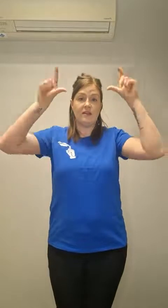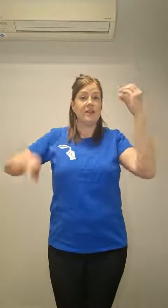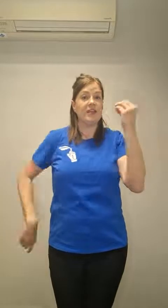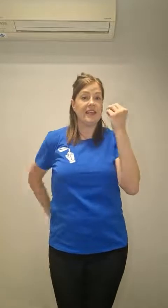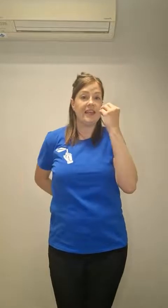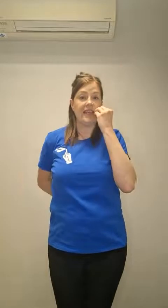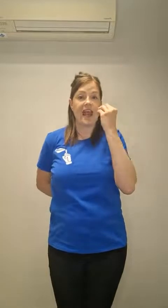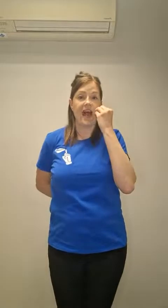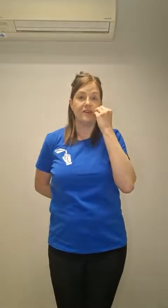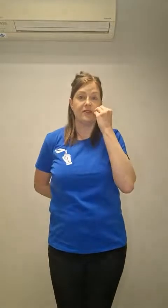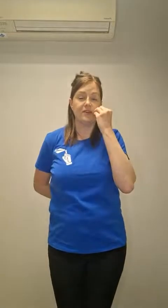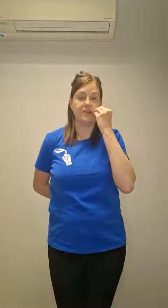calf.